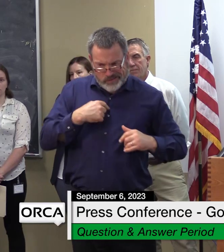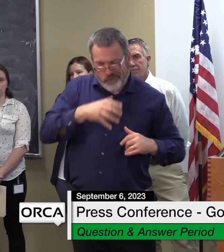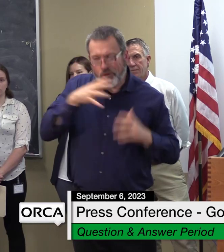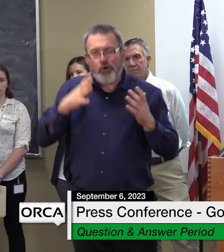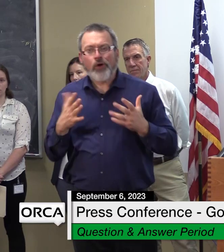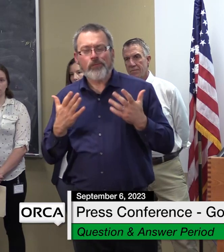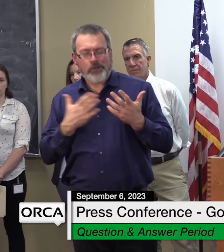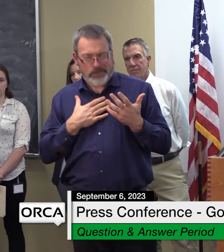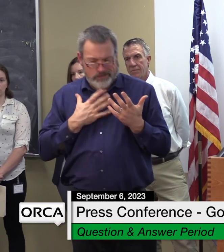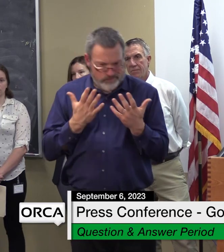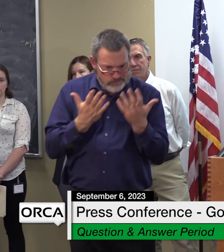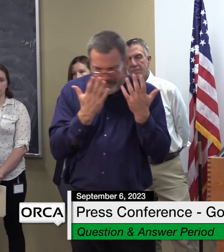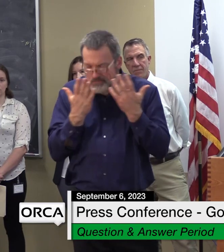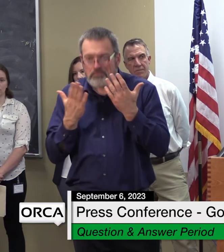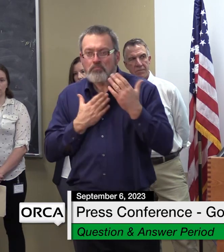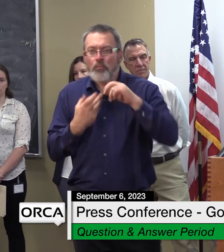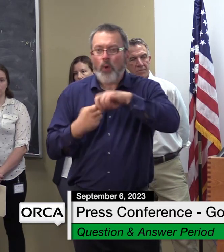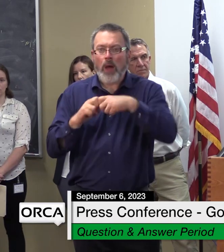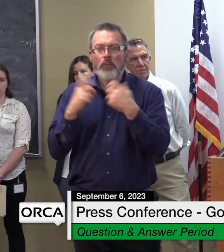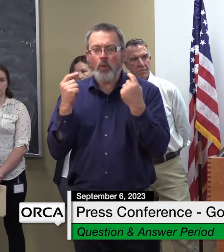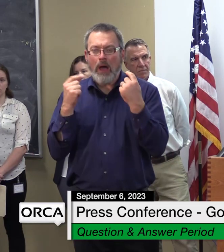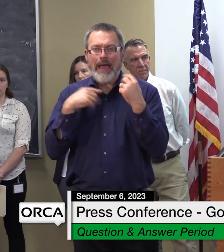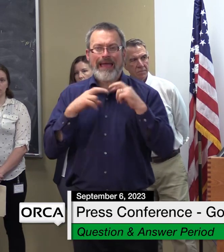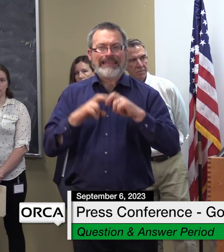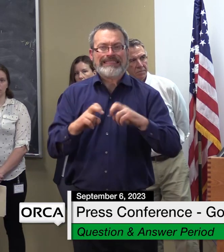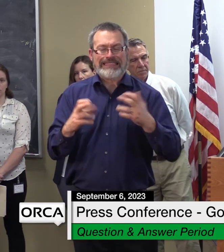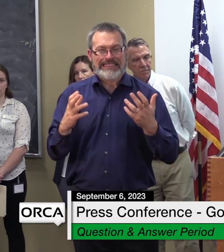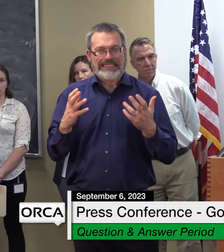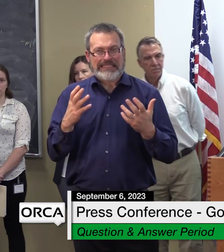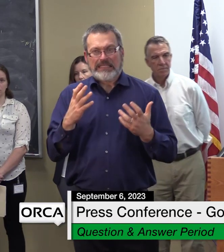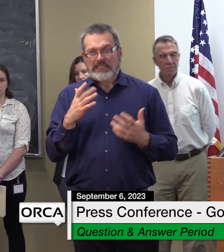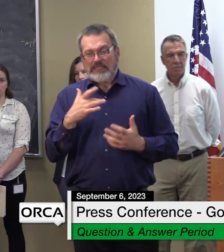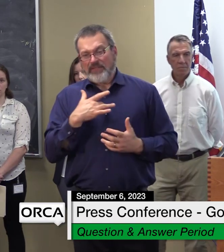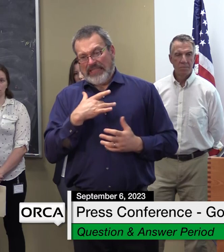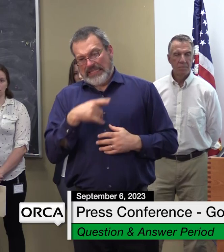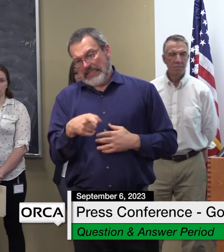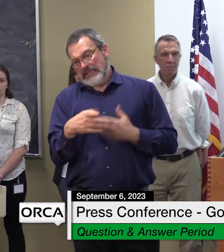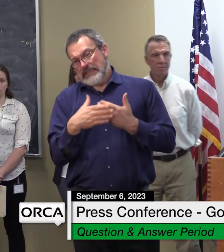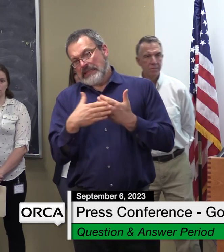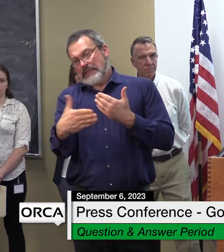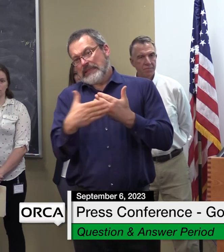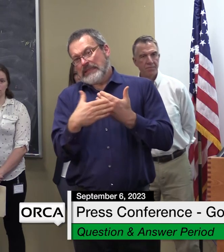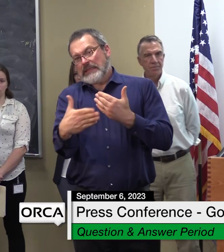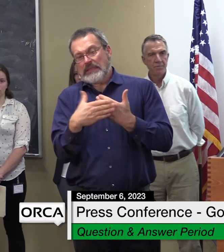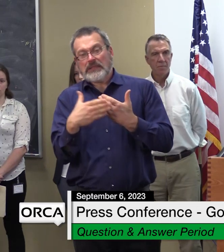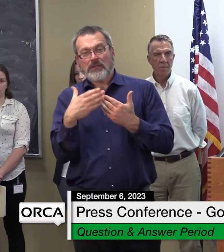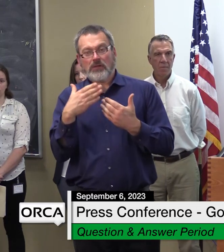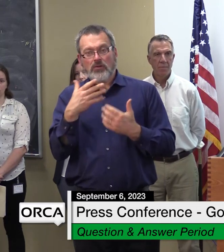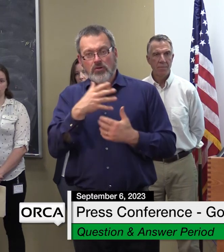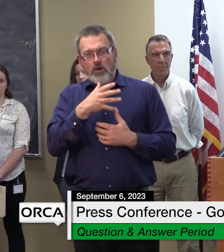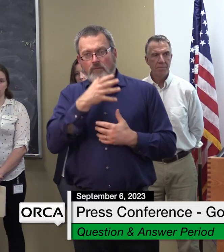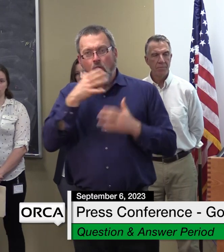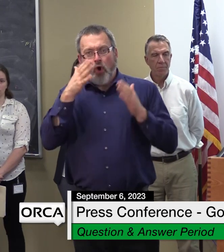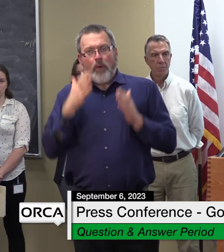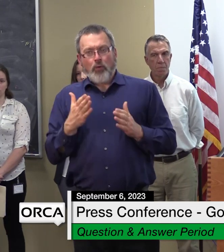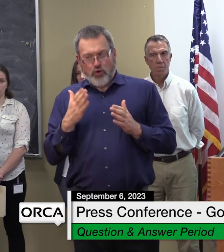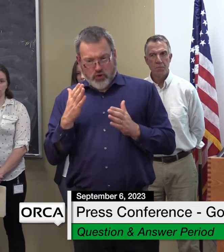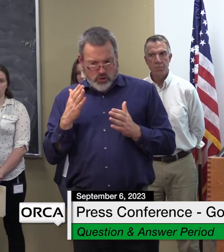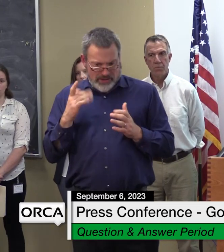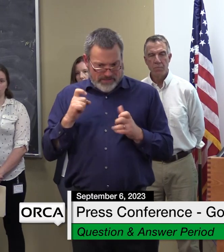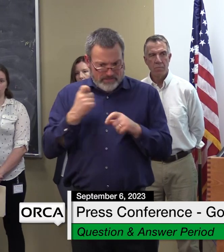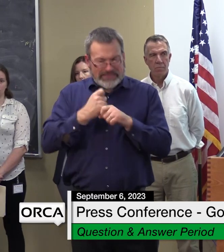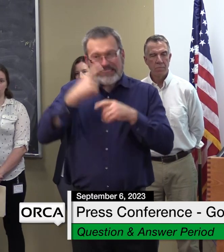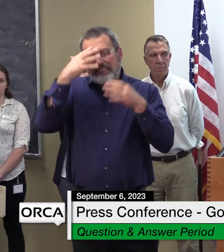How long do you think it's going to take for farmers to know for sure whether or not they need to avail themselves of these